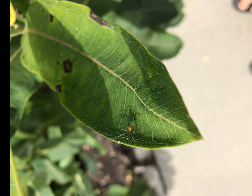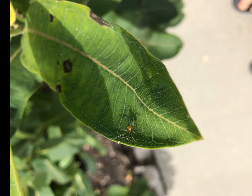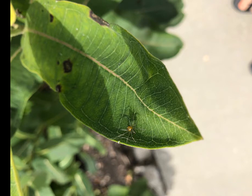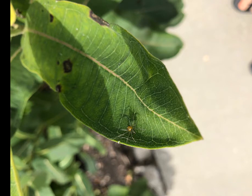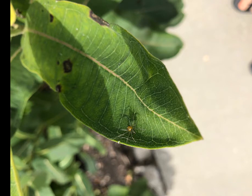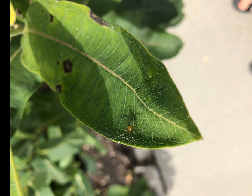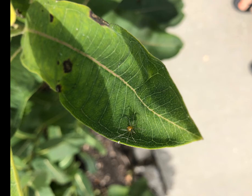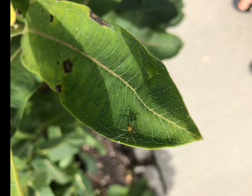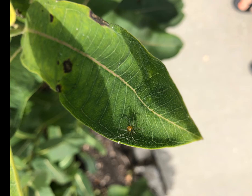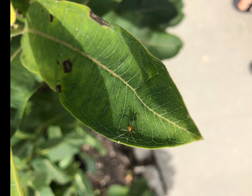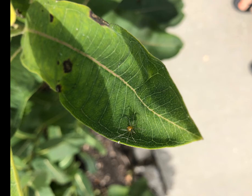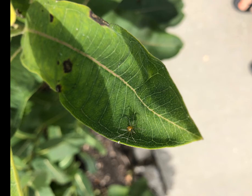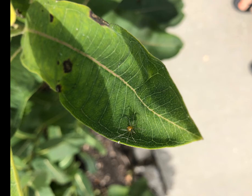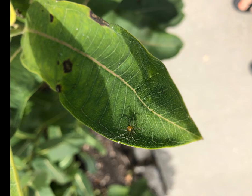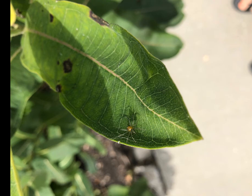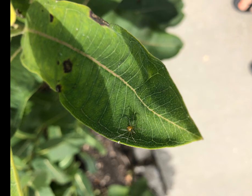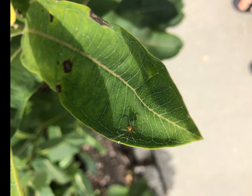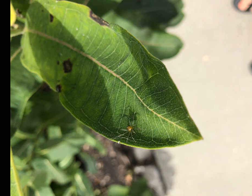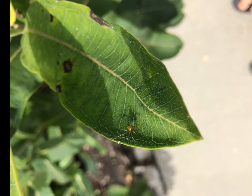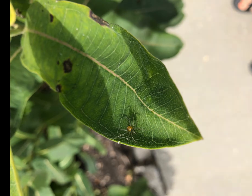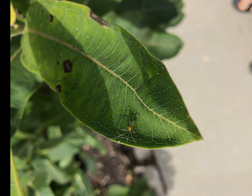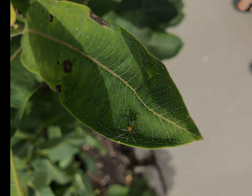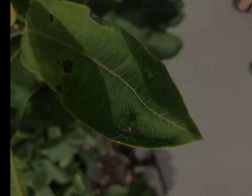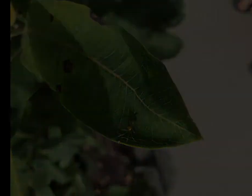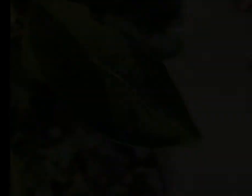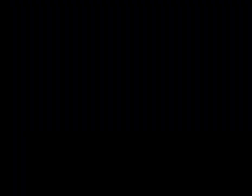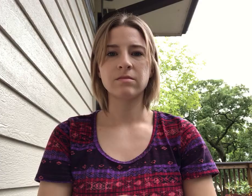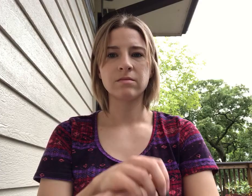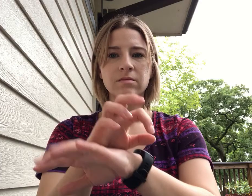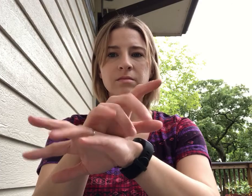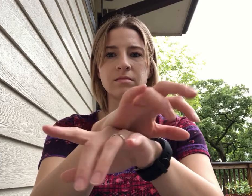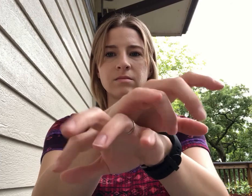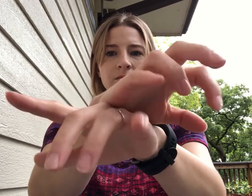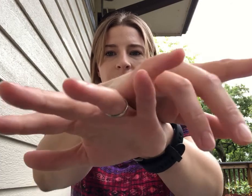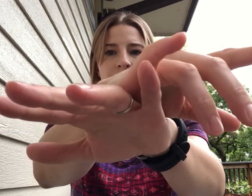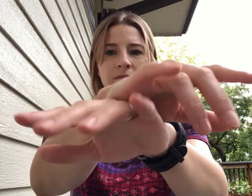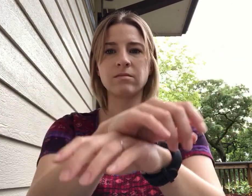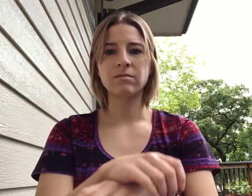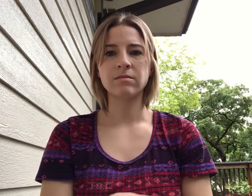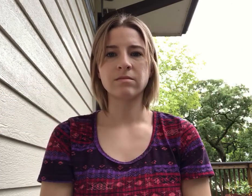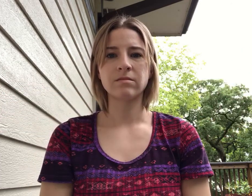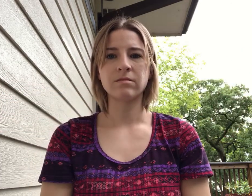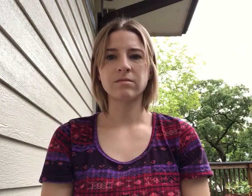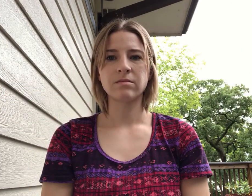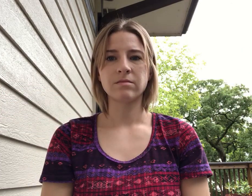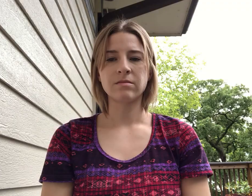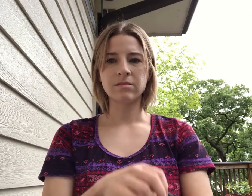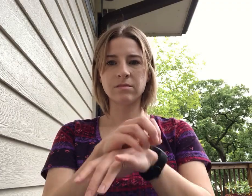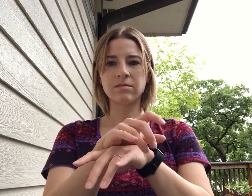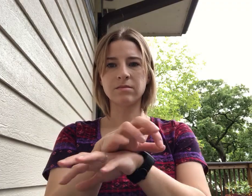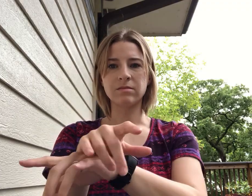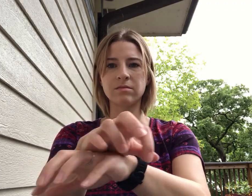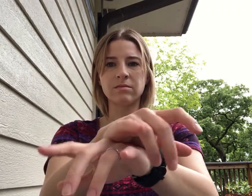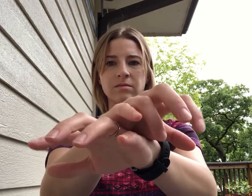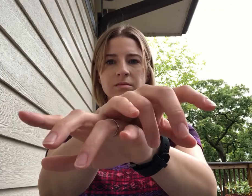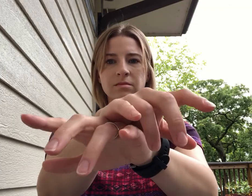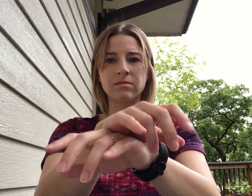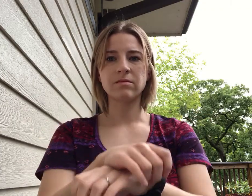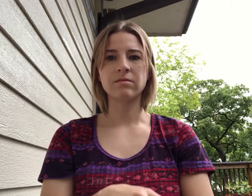To sign spider, hold one hand over the other with your fingers out. Wiggle your fingers as you move your hands forward like a